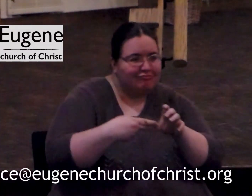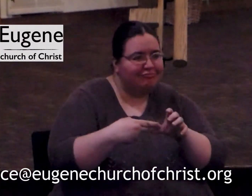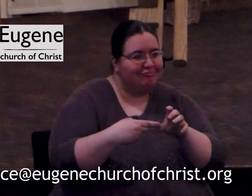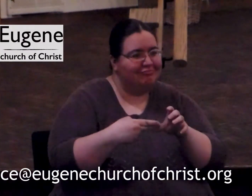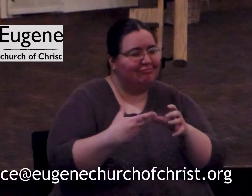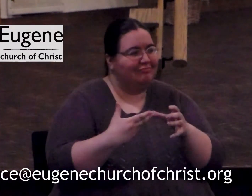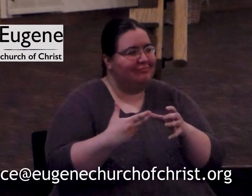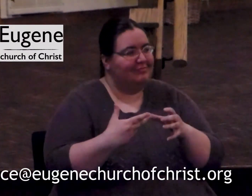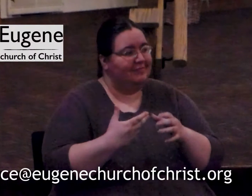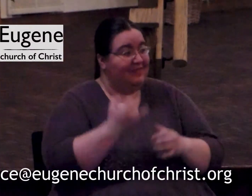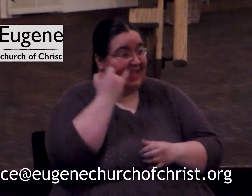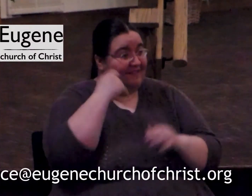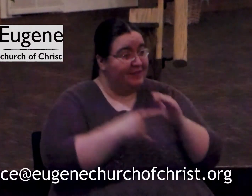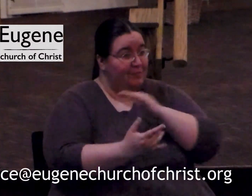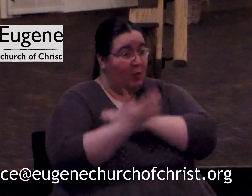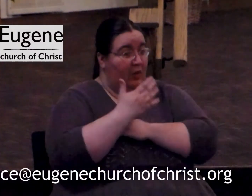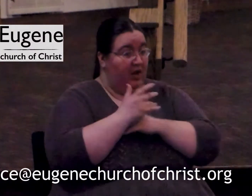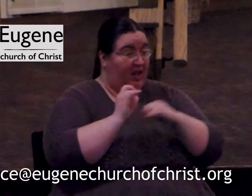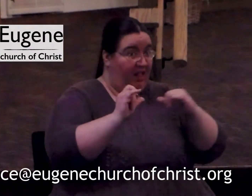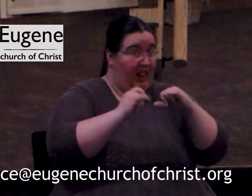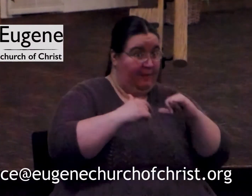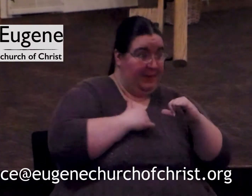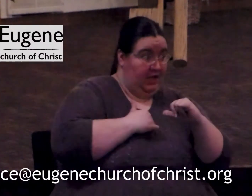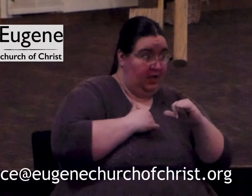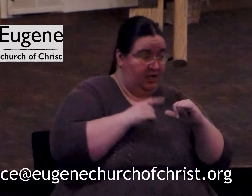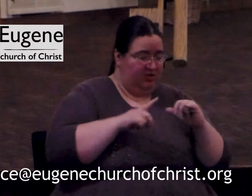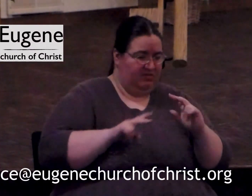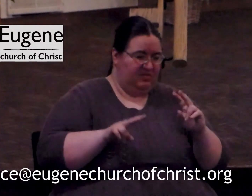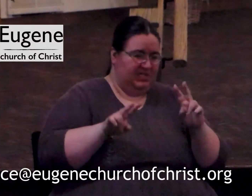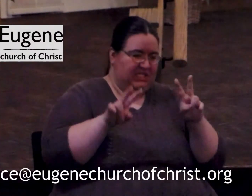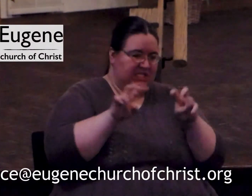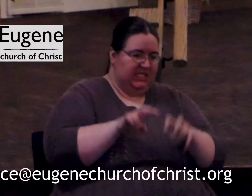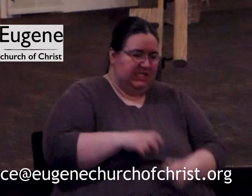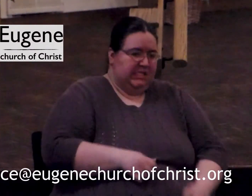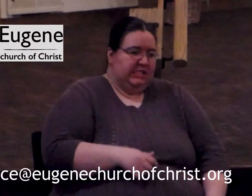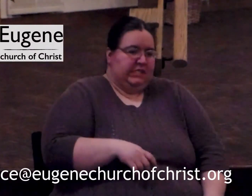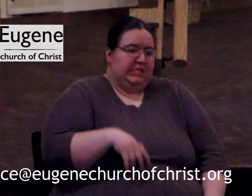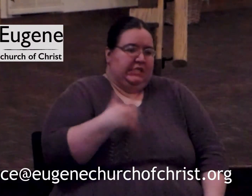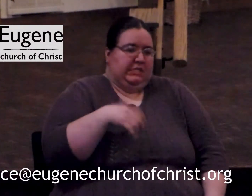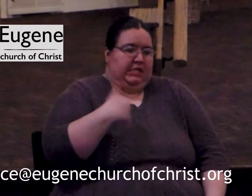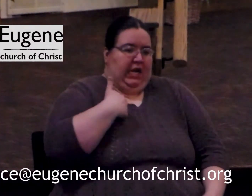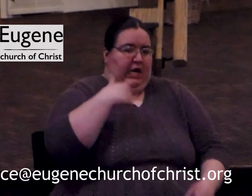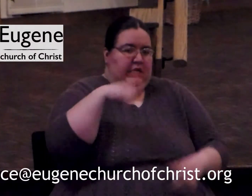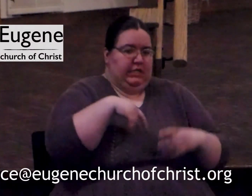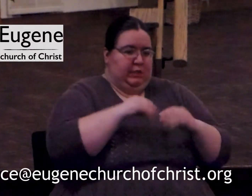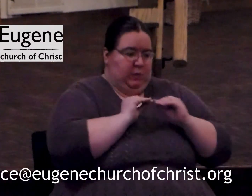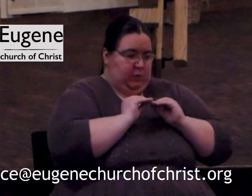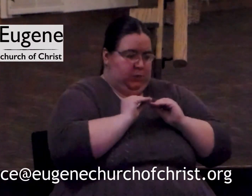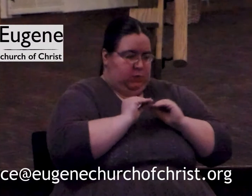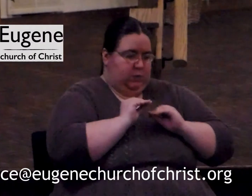that don't grumble, I want to be around that. So this morning, if like me, you look at some of this and